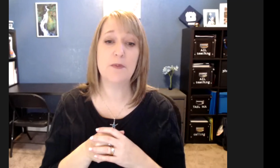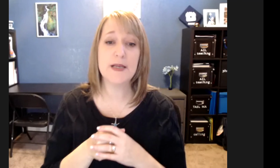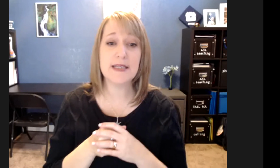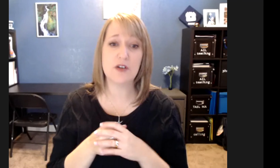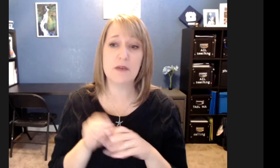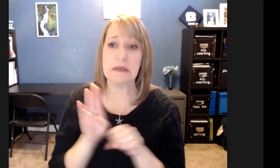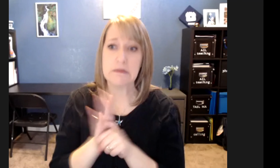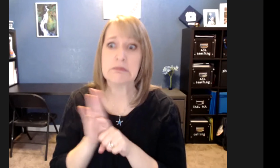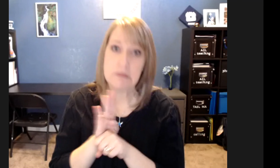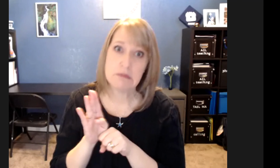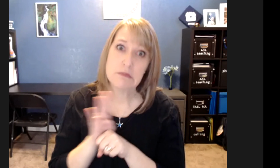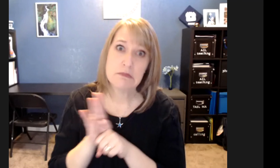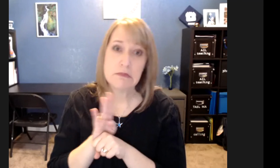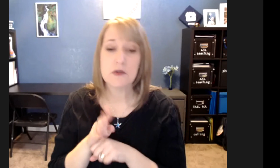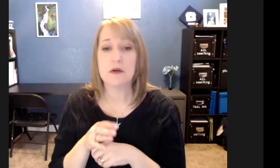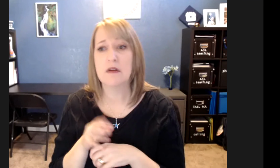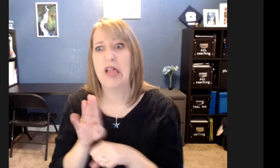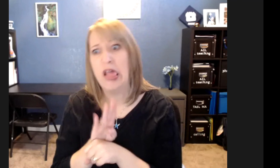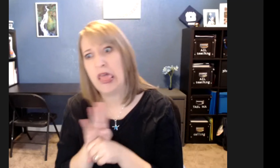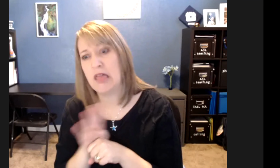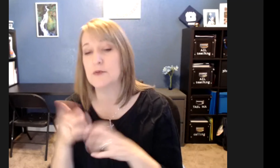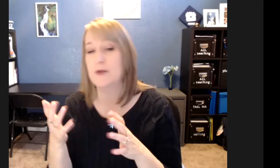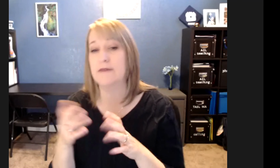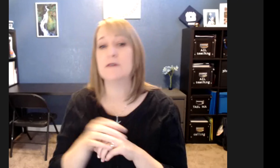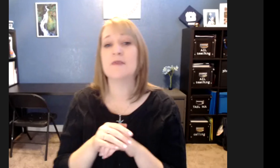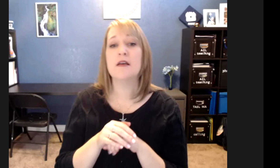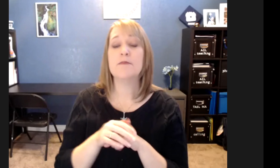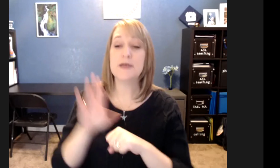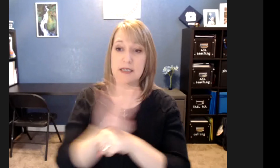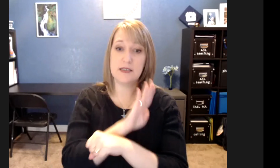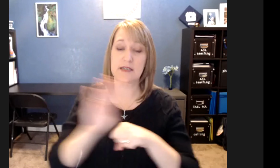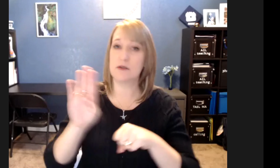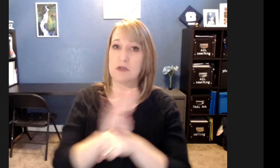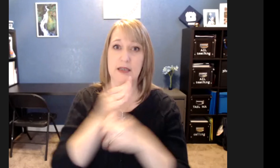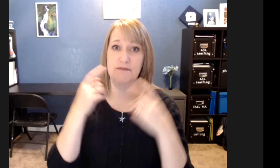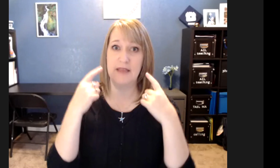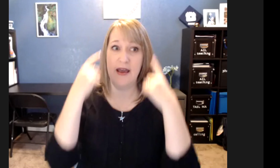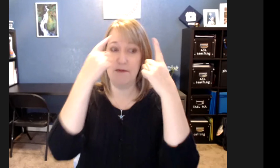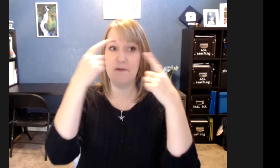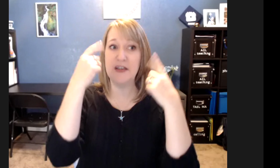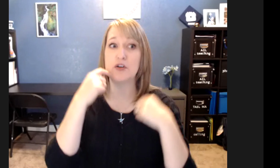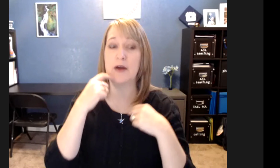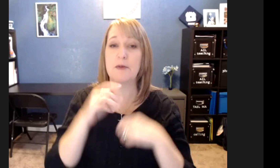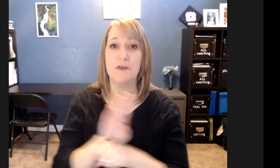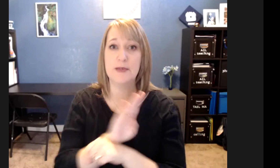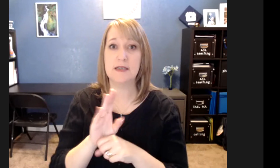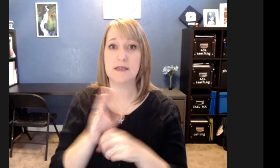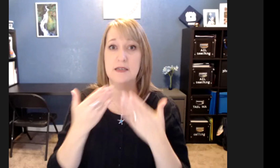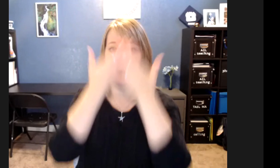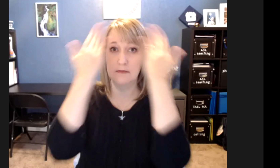you're busy, you're gonna be or whatever. Business doesn't really have the facial grammar for business is